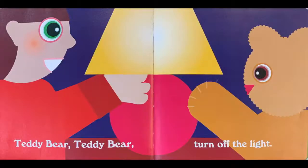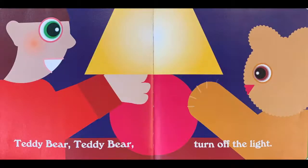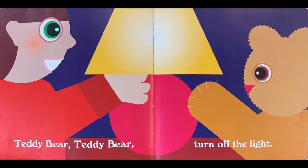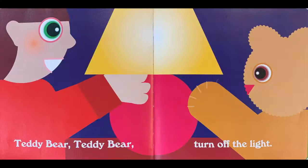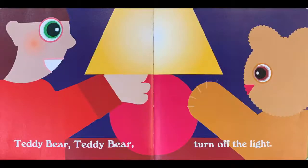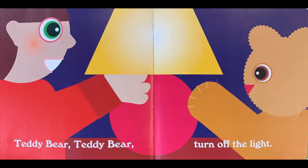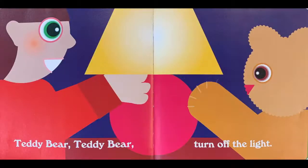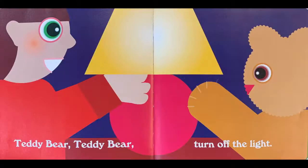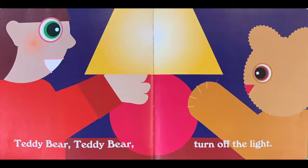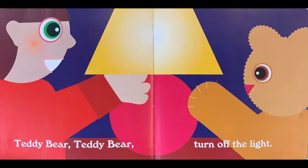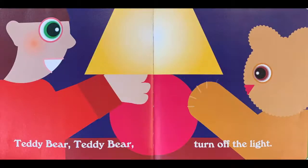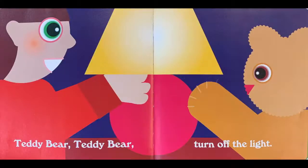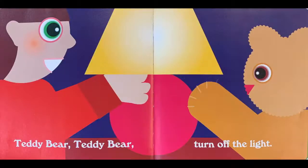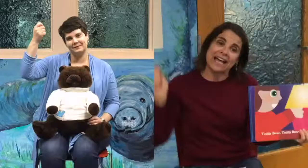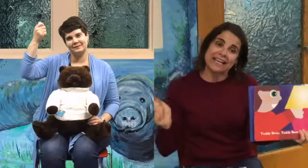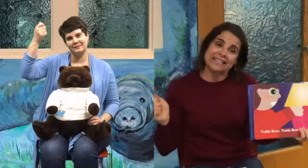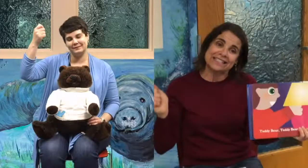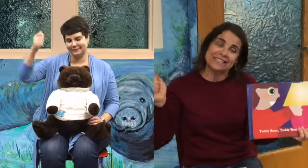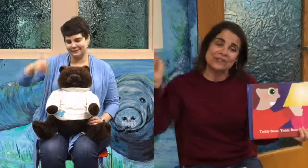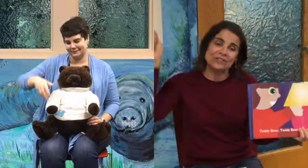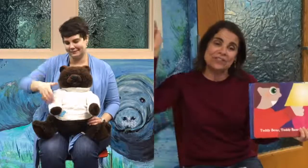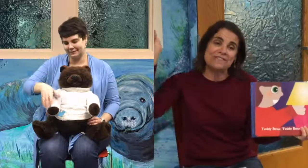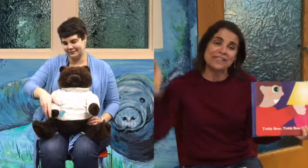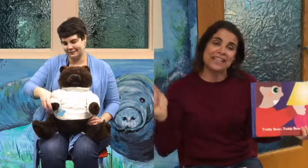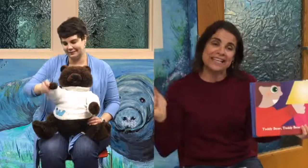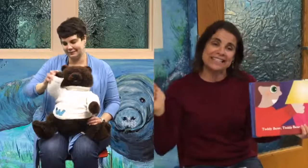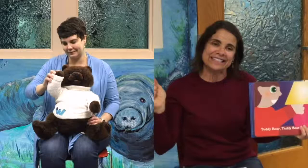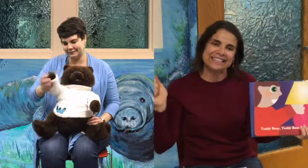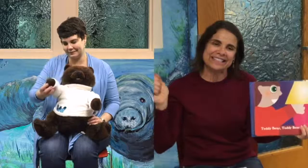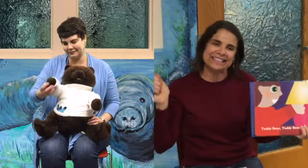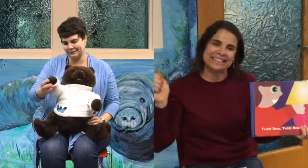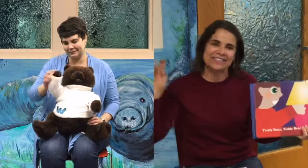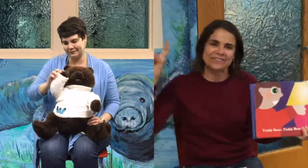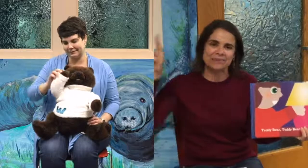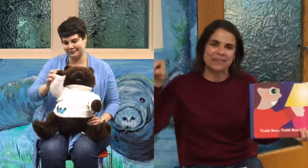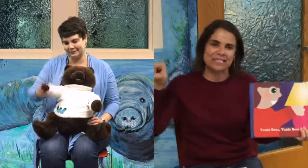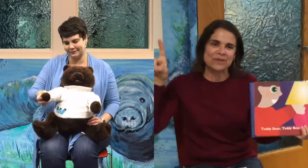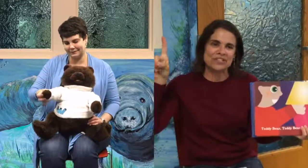Teddy bear, turn off the light. So we're gonna turn off the light. Flip the switch.